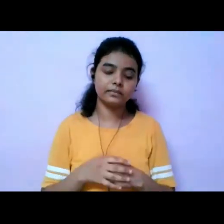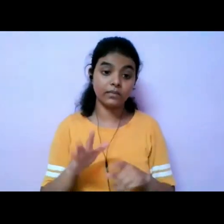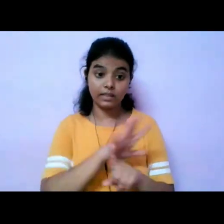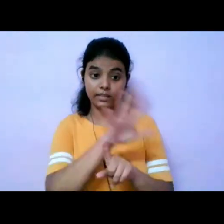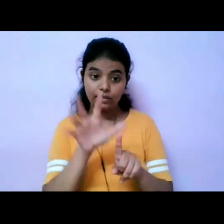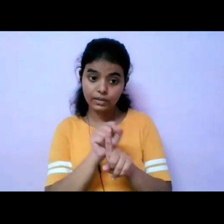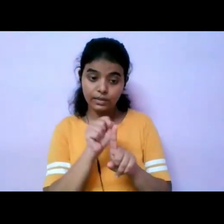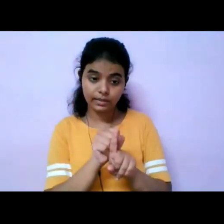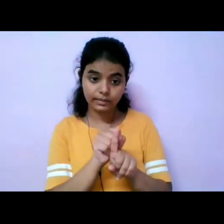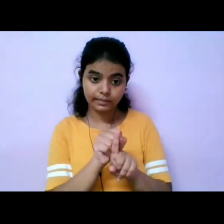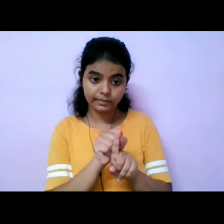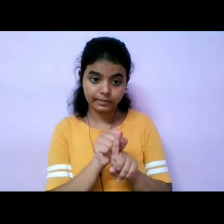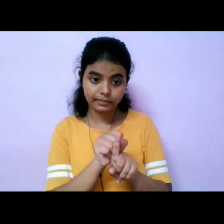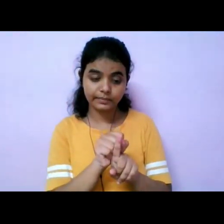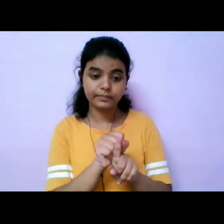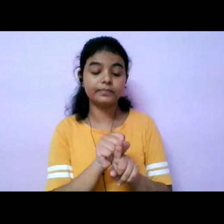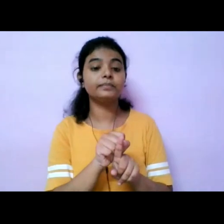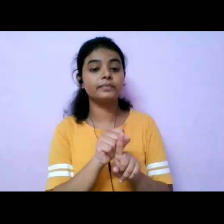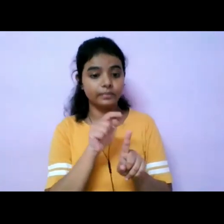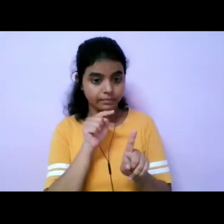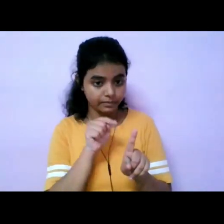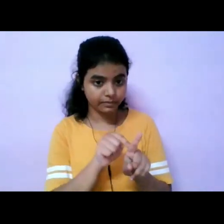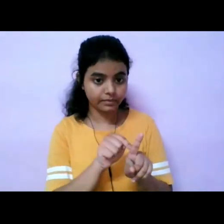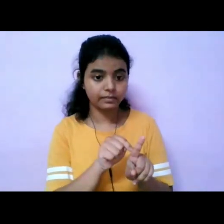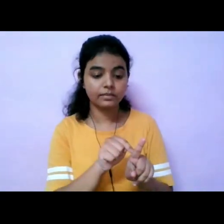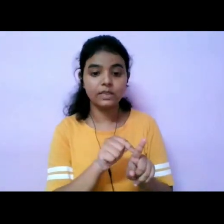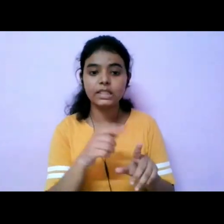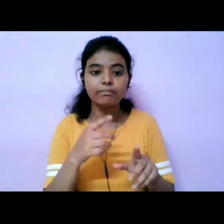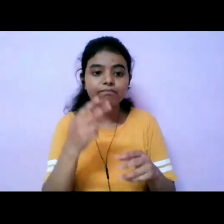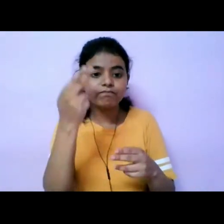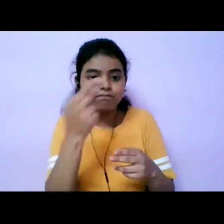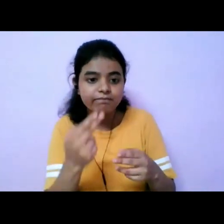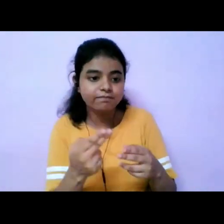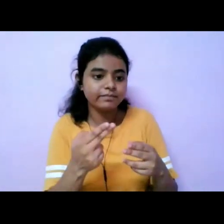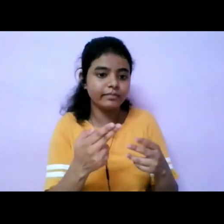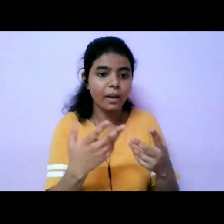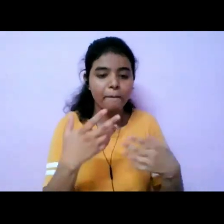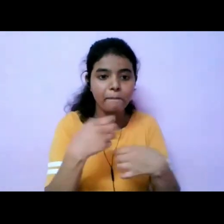Culture is craft.